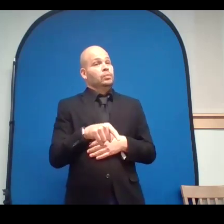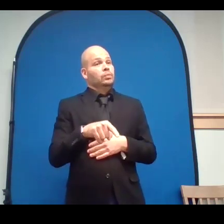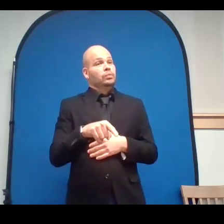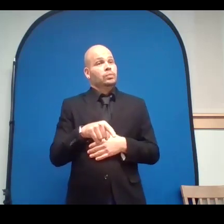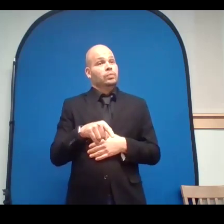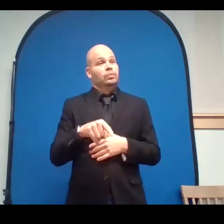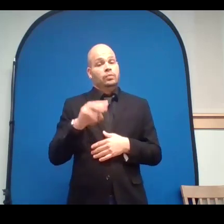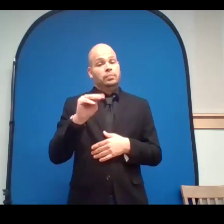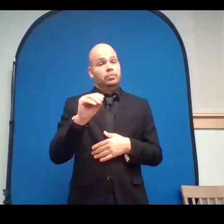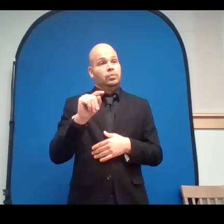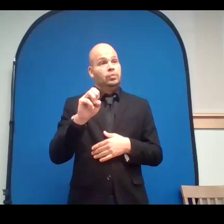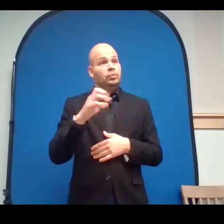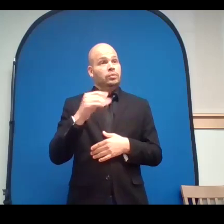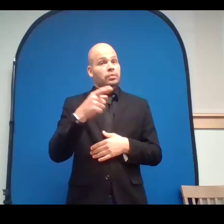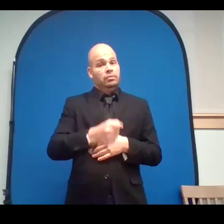email?